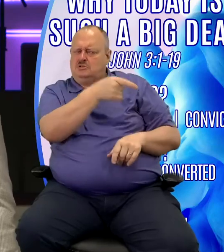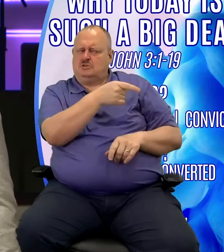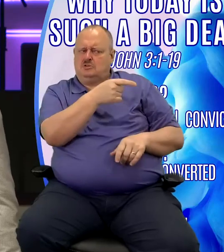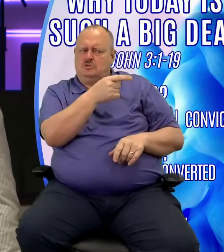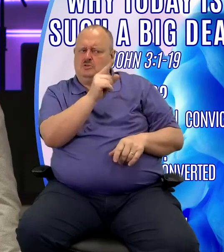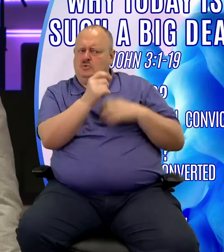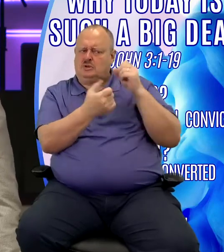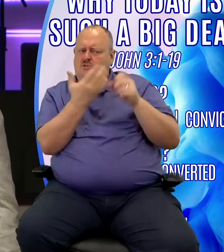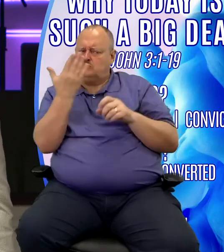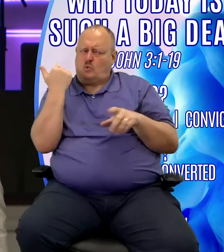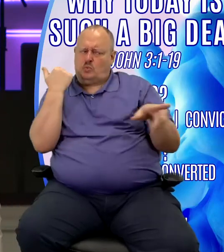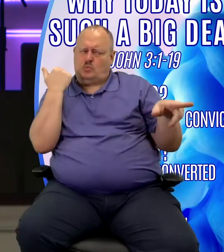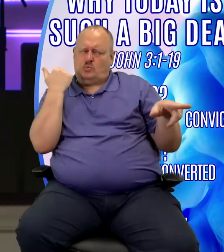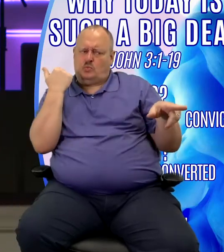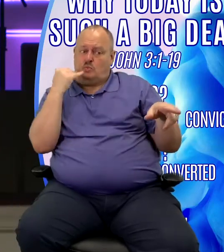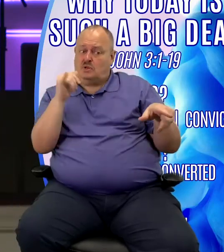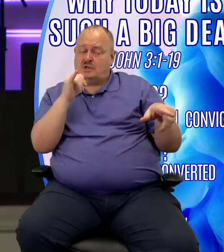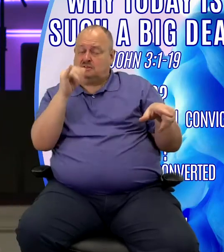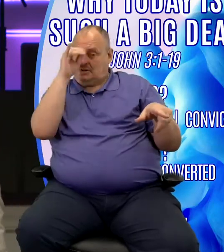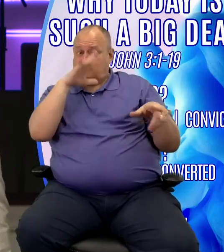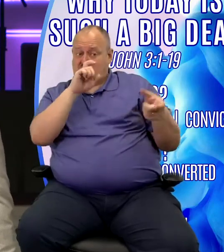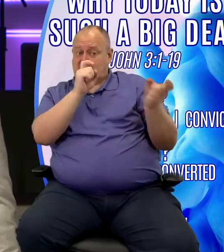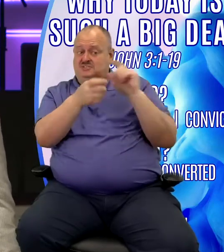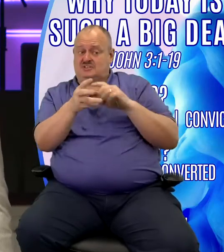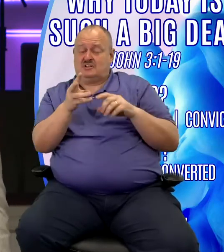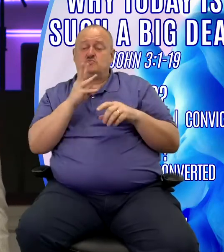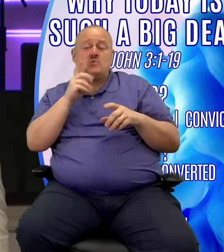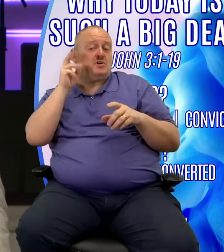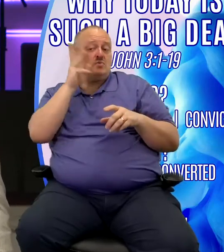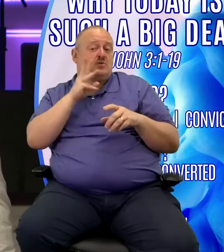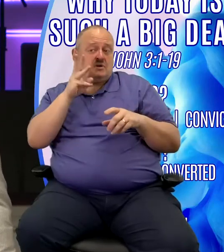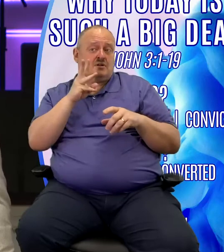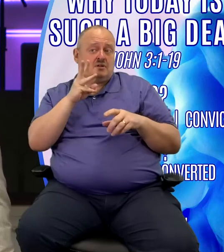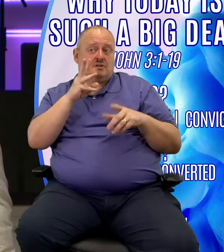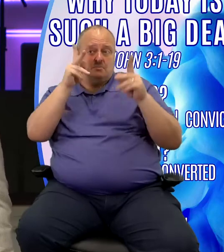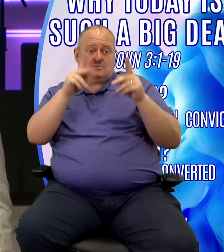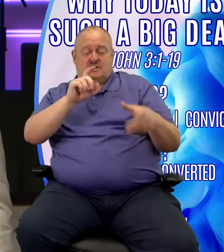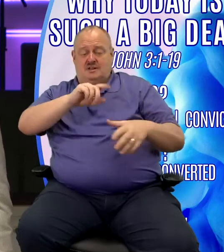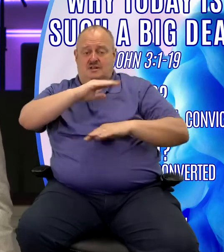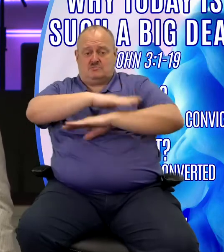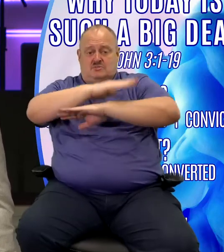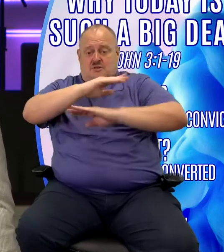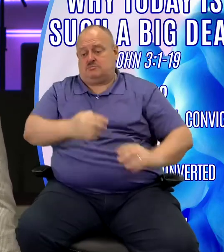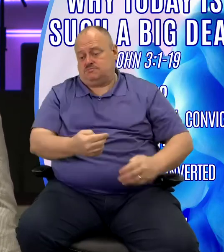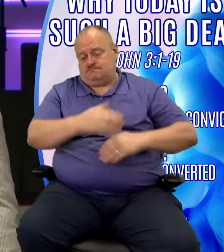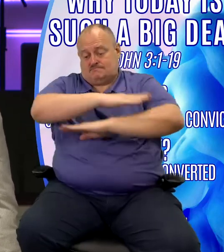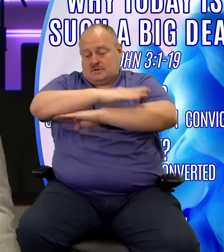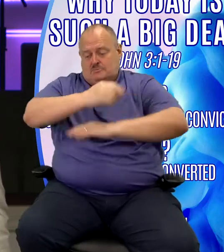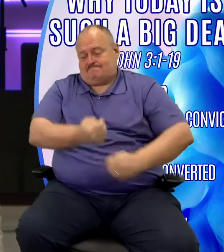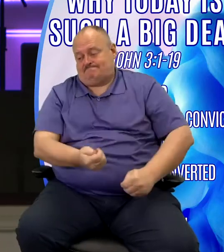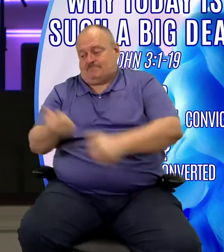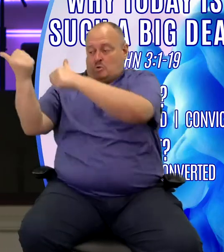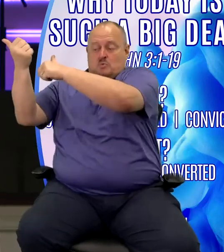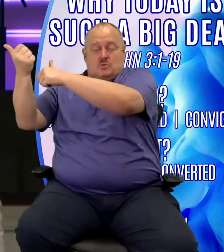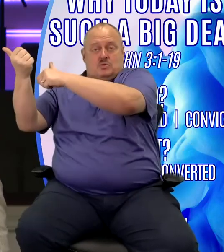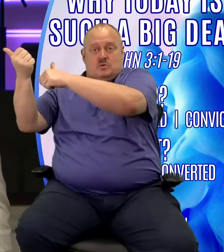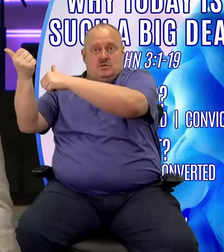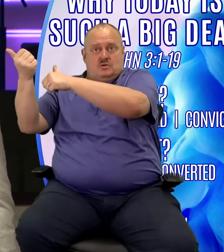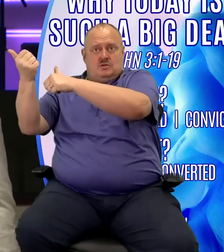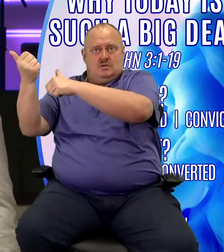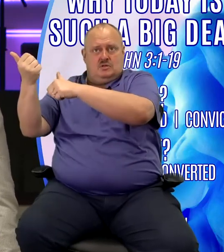ago? This man who can turn water into wine, this one who can overturn the tables. I know he's